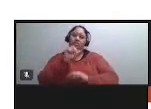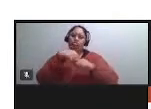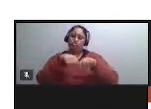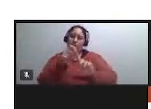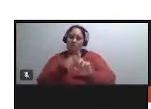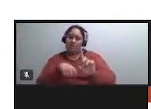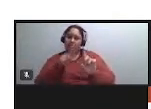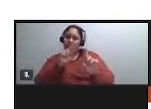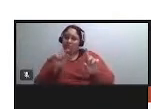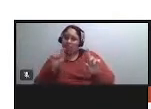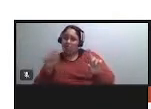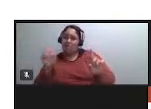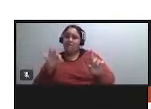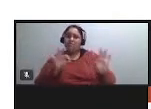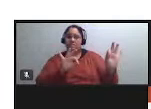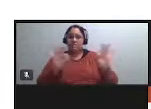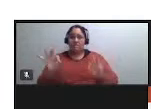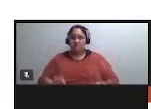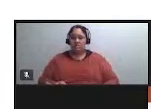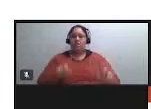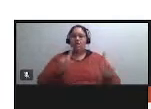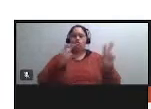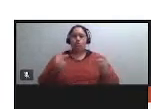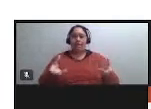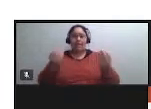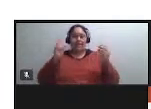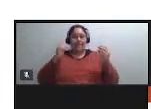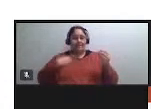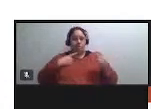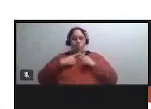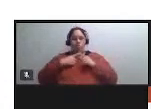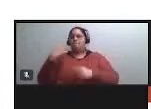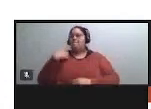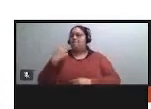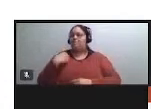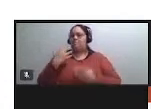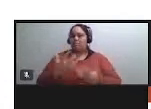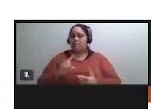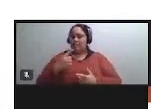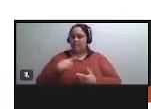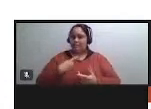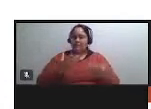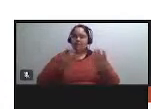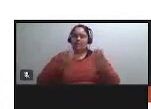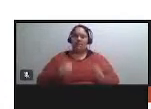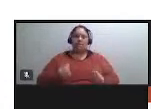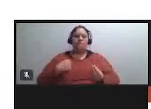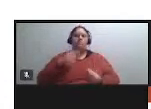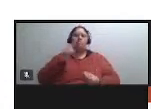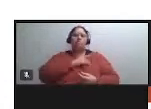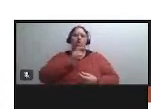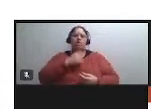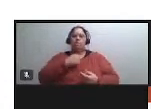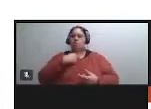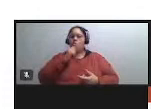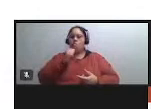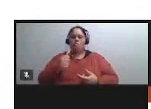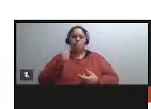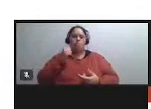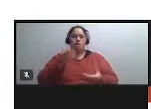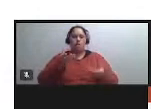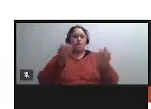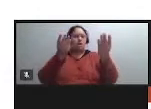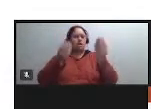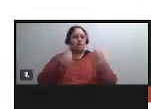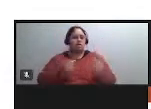received those issues that were addressed, or the ministers. And I'm afraid it might be I'm not going to get